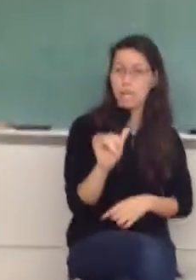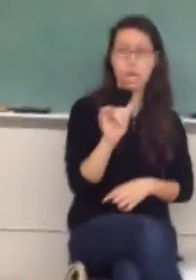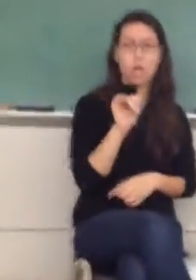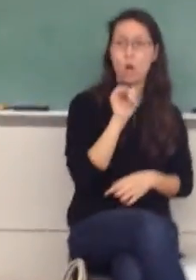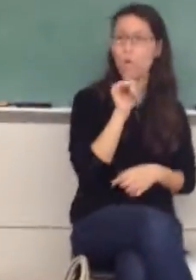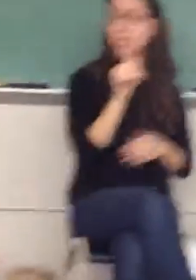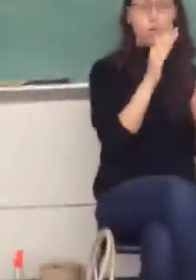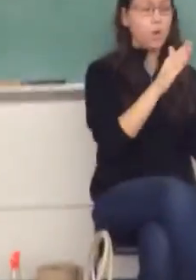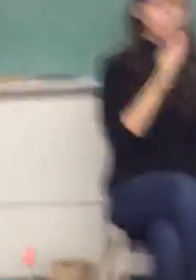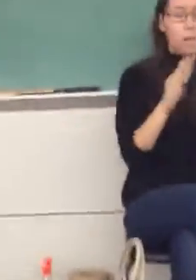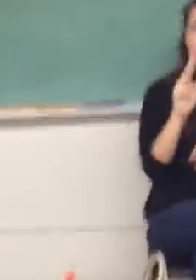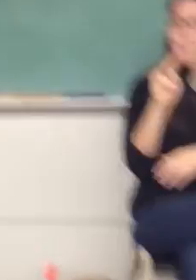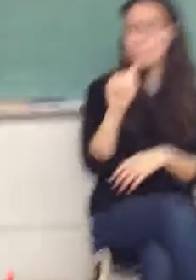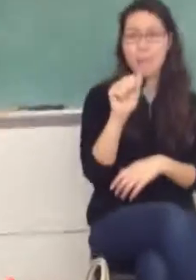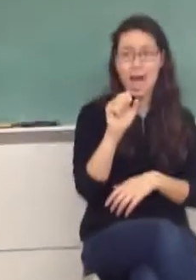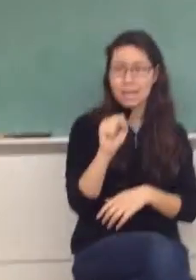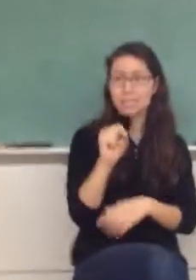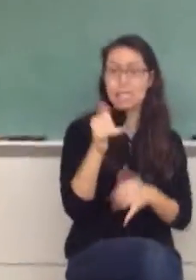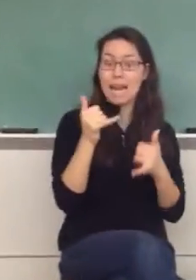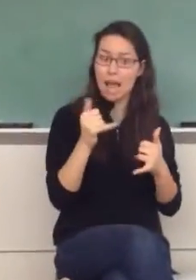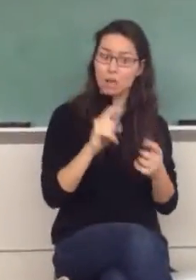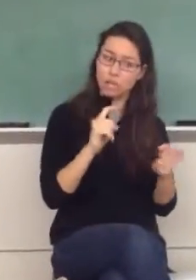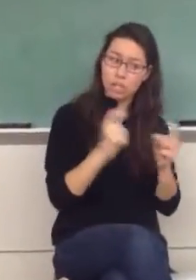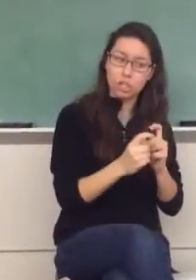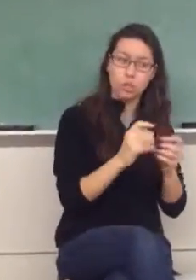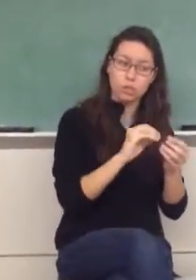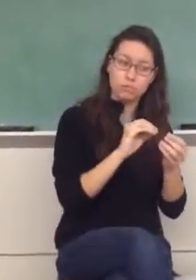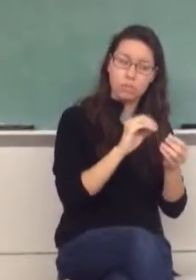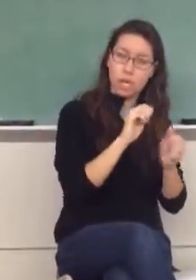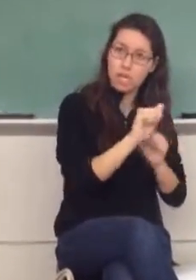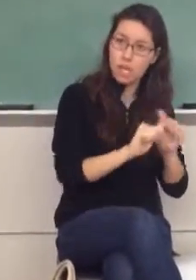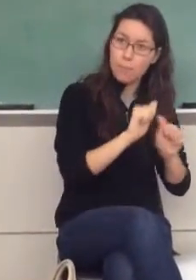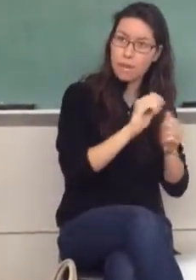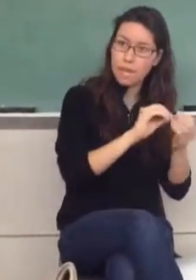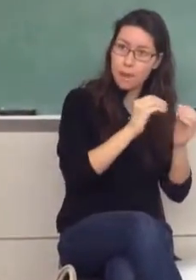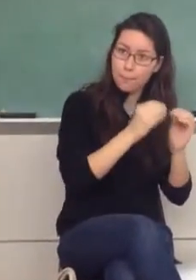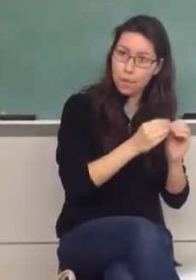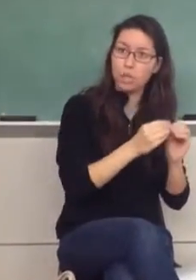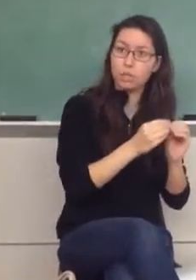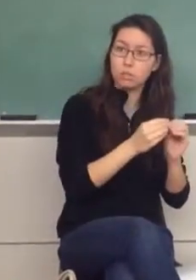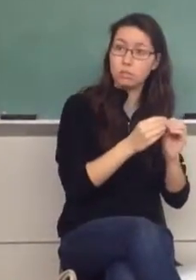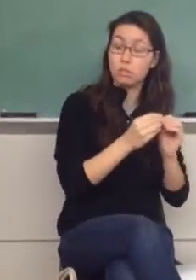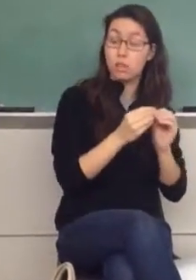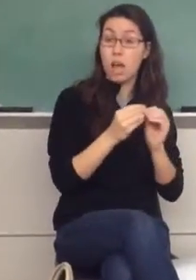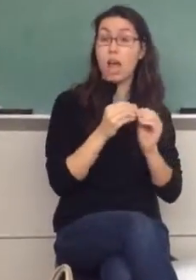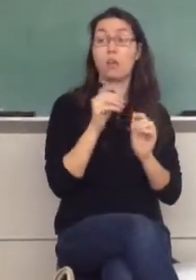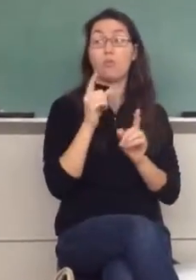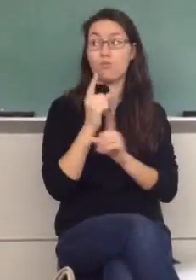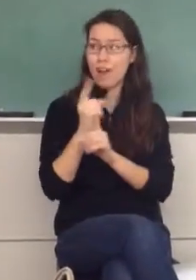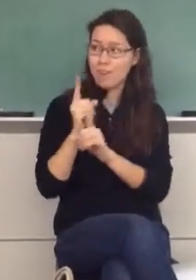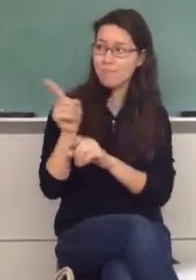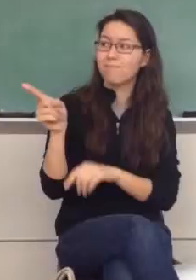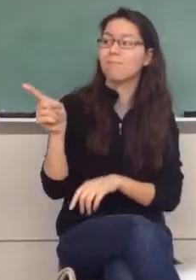There are a lot less elements. Right, there are a lot less elements on this old periodic table than there